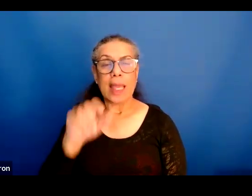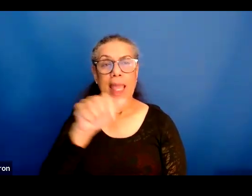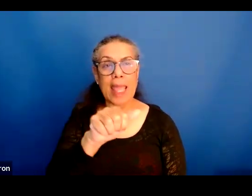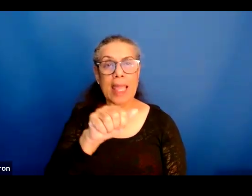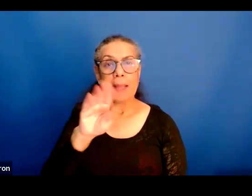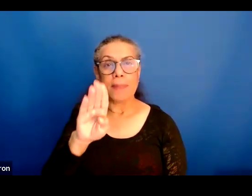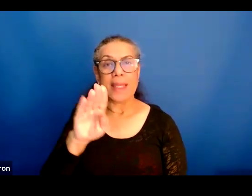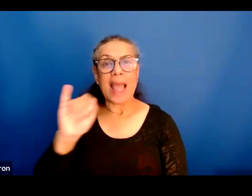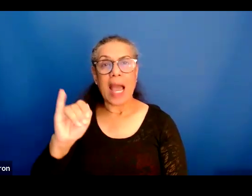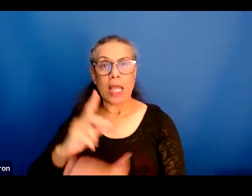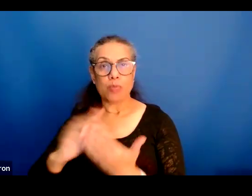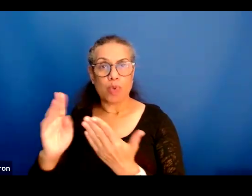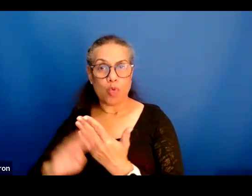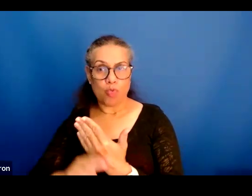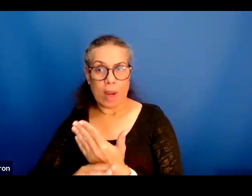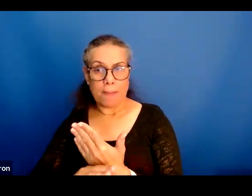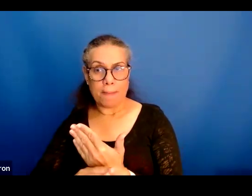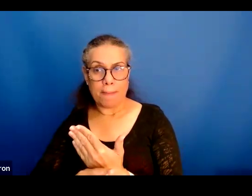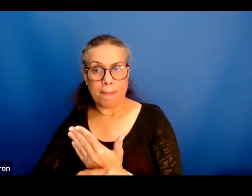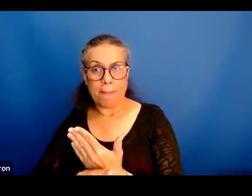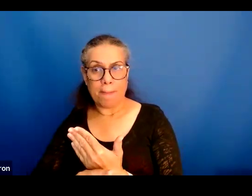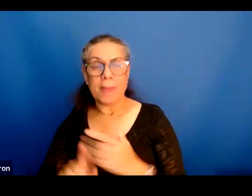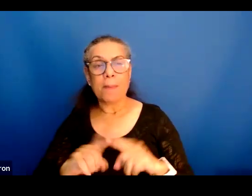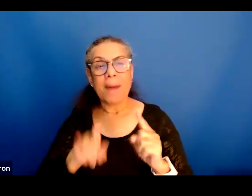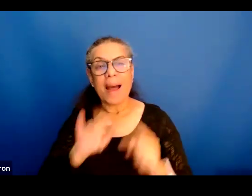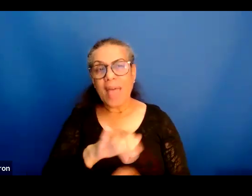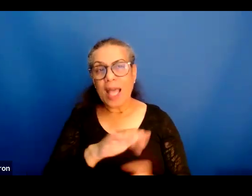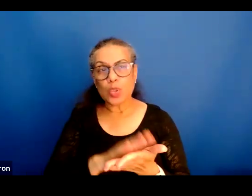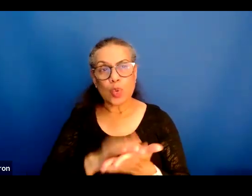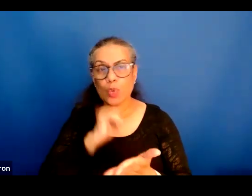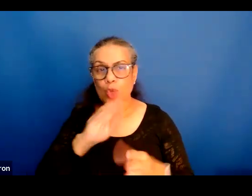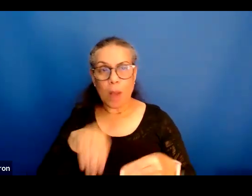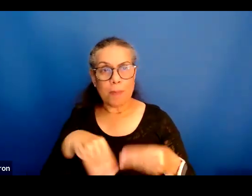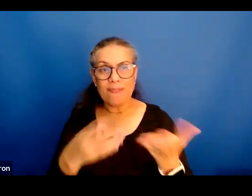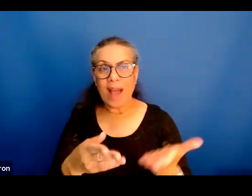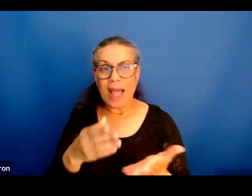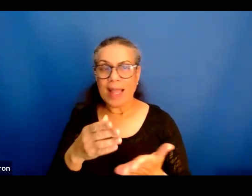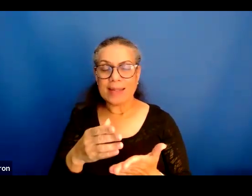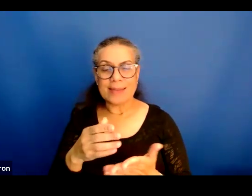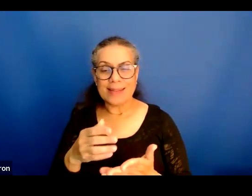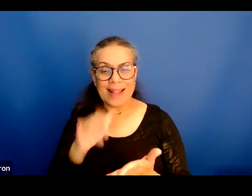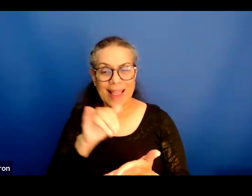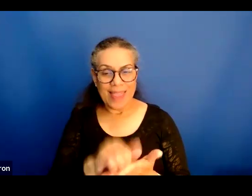ABI program, but the school don't have provide especially for that.